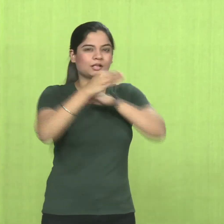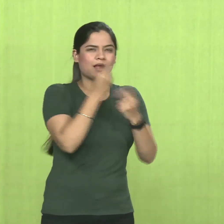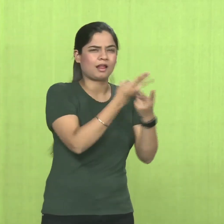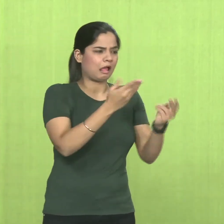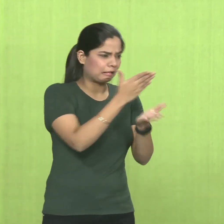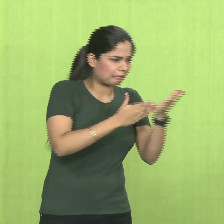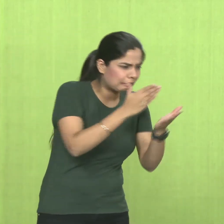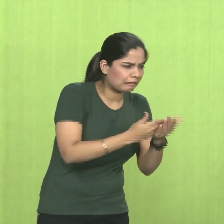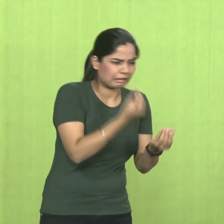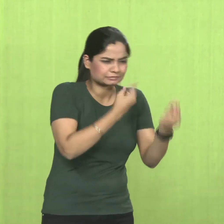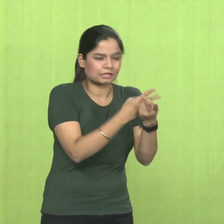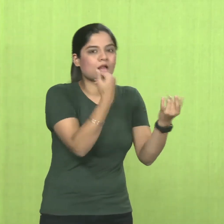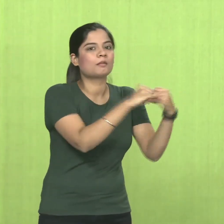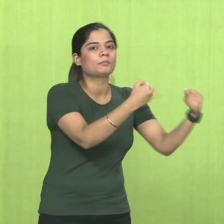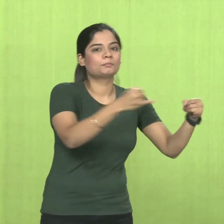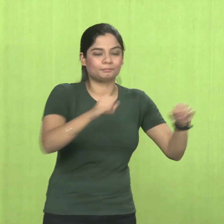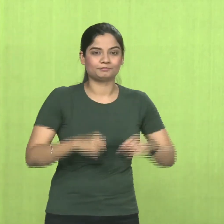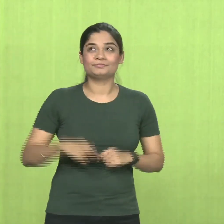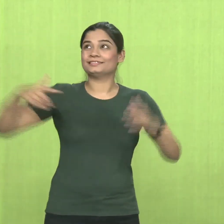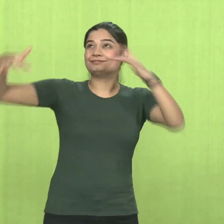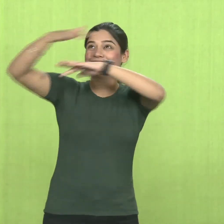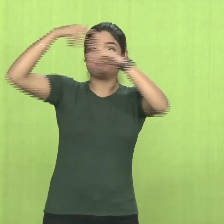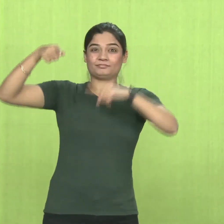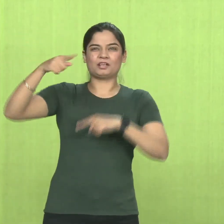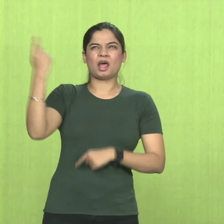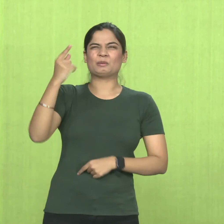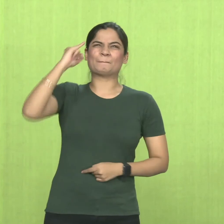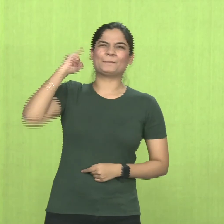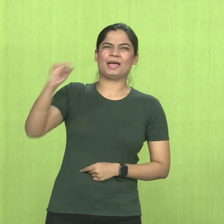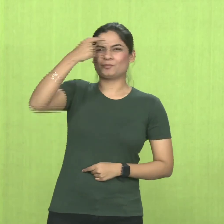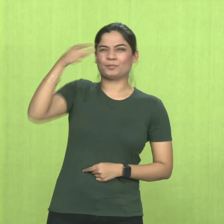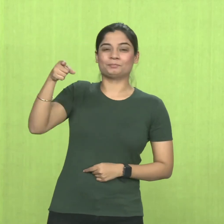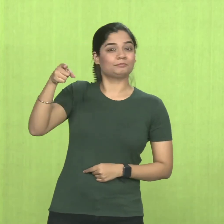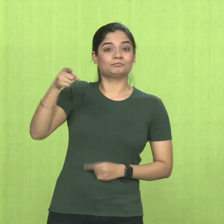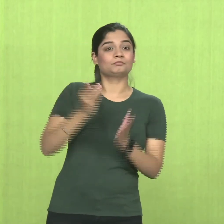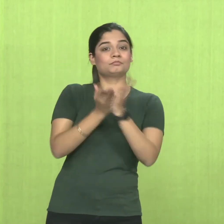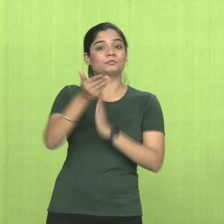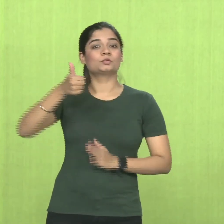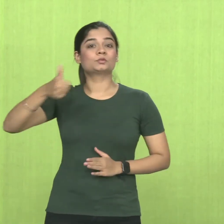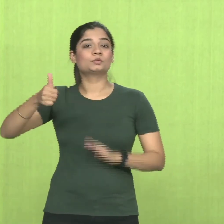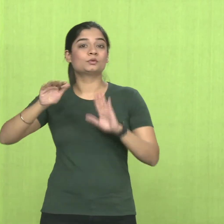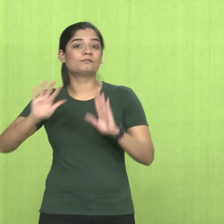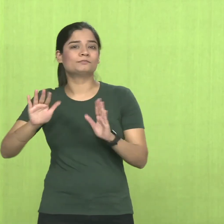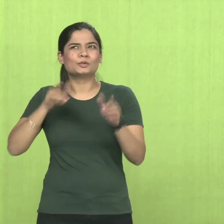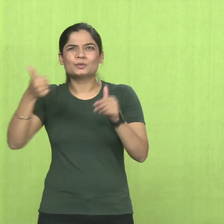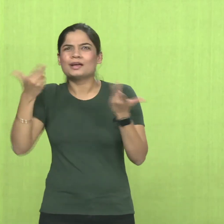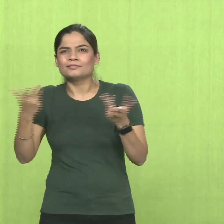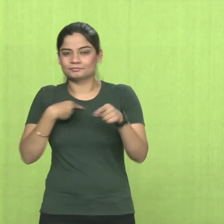Be it cake, biscuits, etc., when they are kept on the room temperature, because of microorganisms, they go bad. But there are some